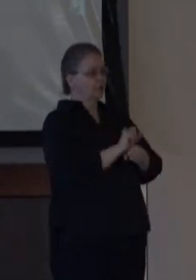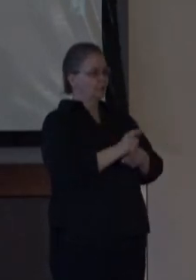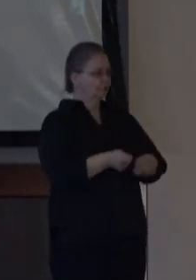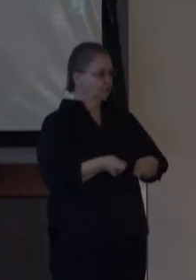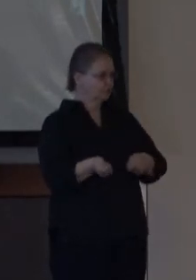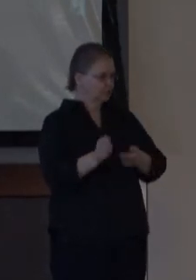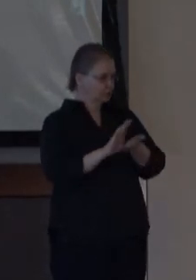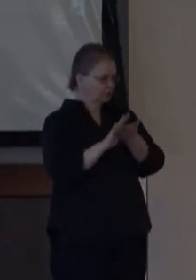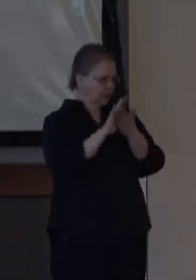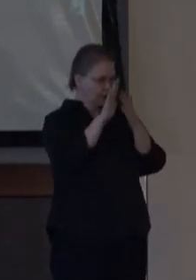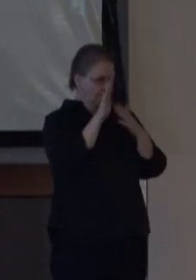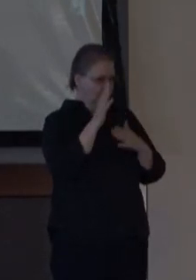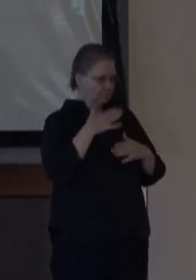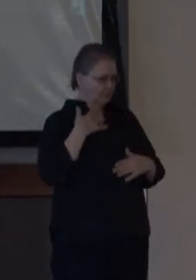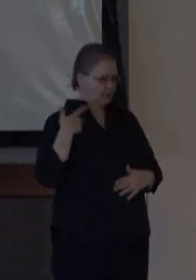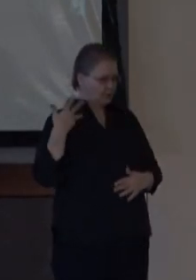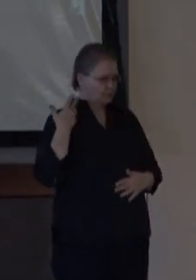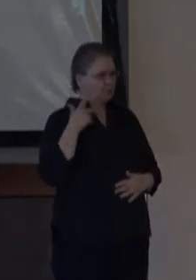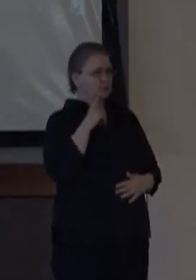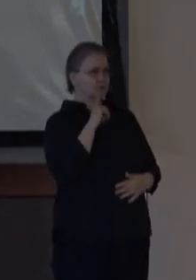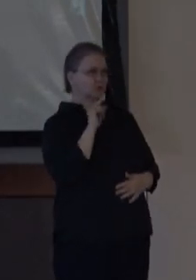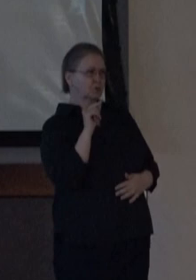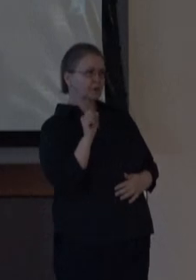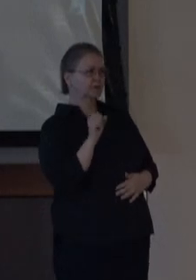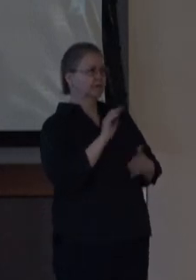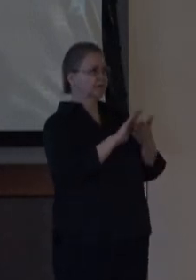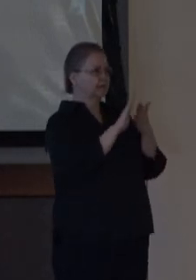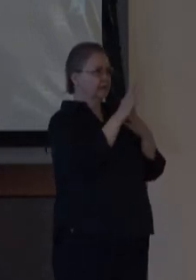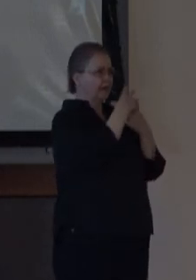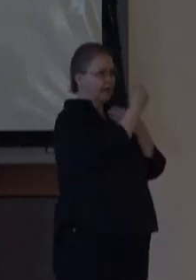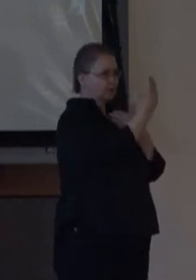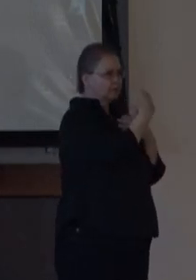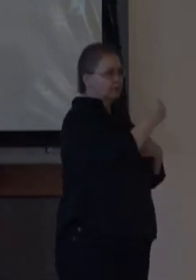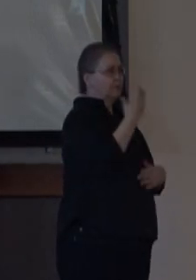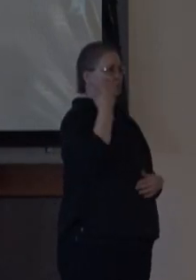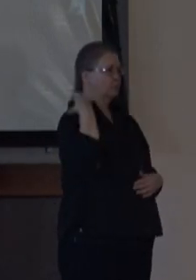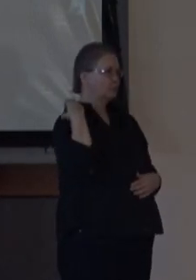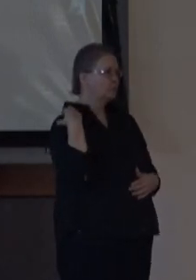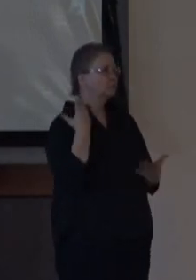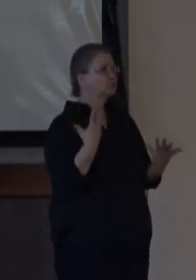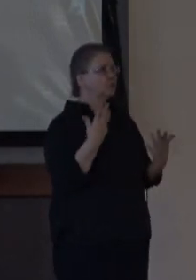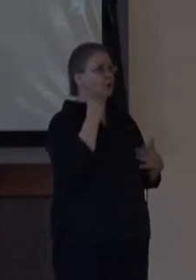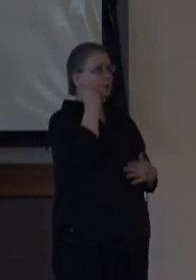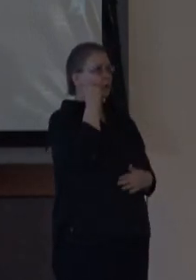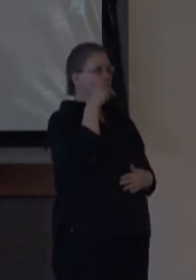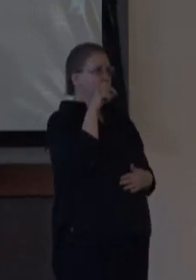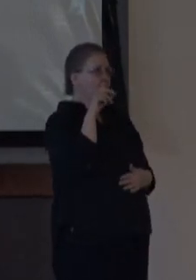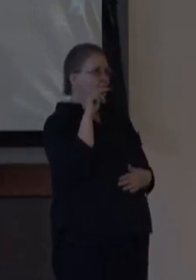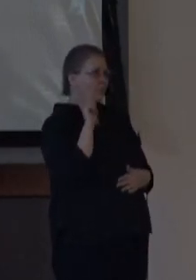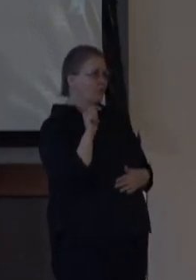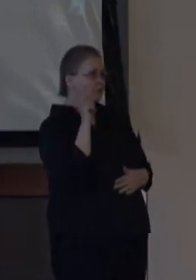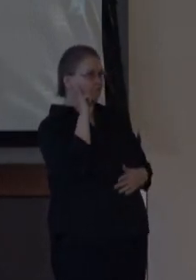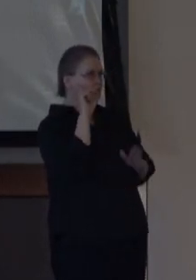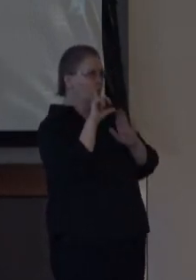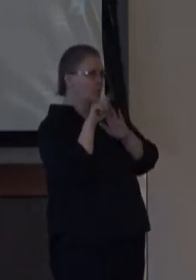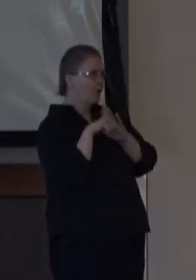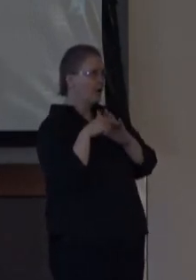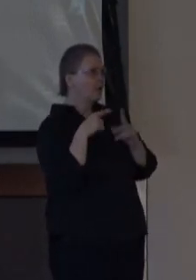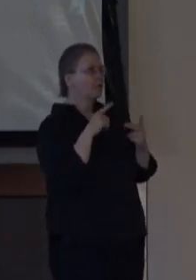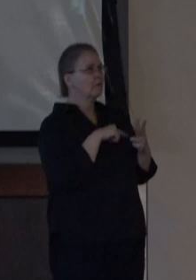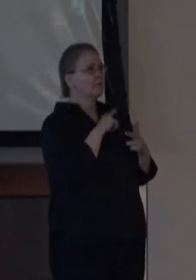for much of my youth. In my early 20s, I worked as a landscaper, a coach. I worked at Home Depot for a